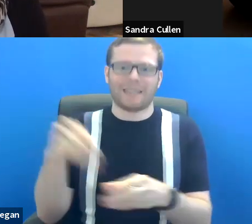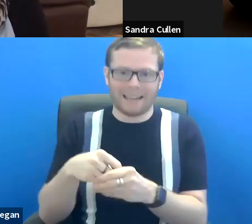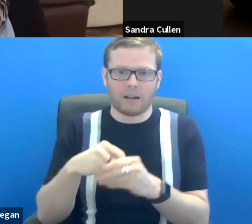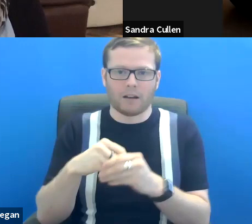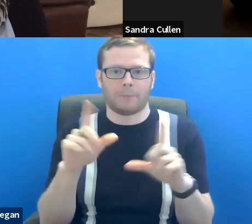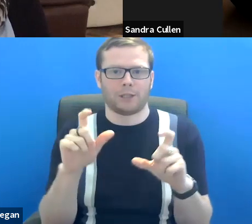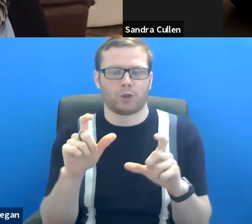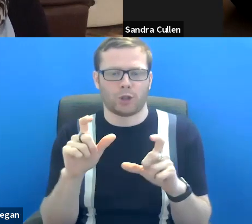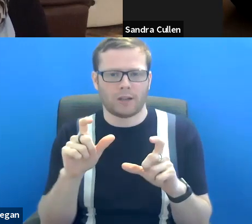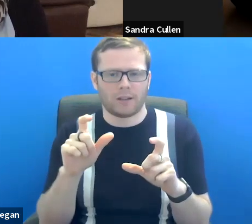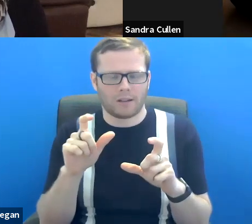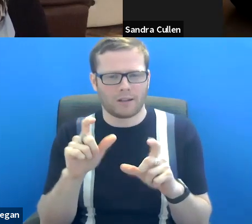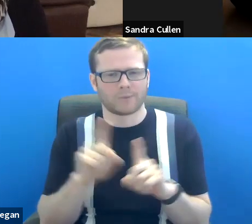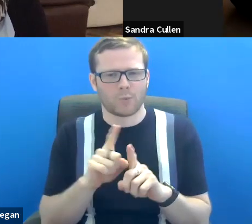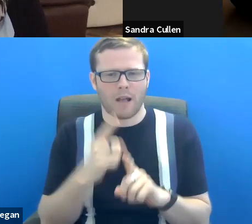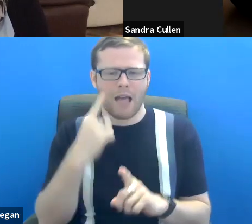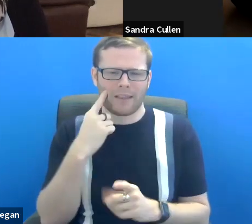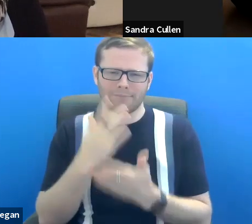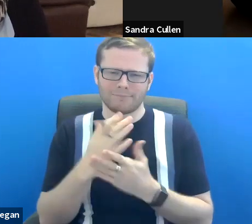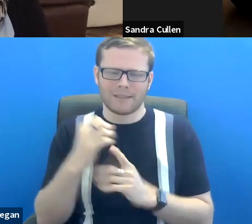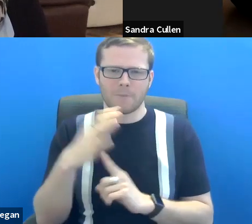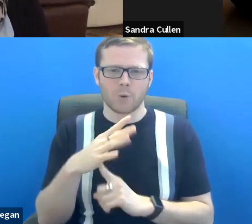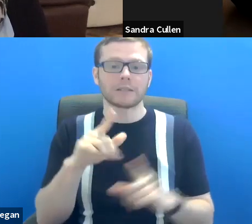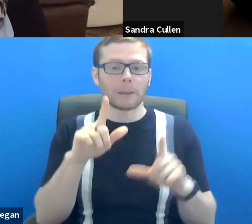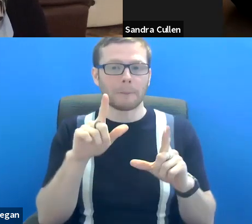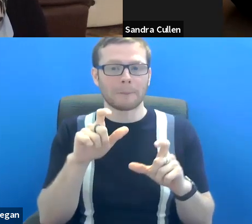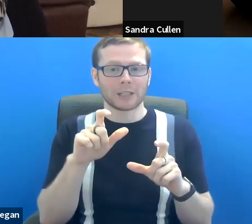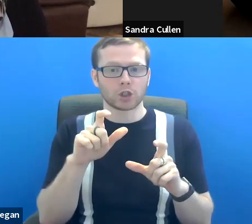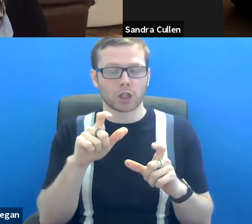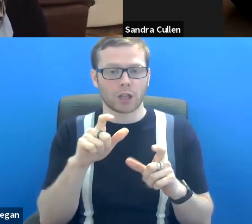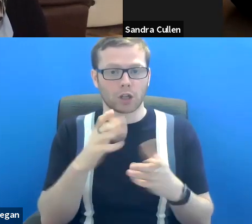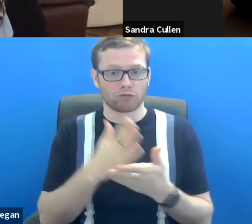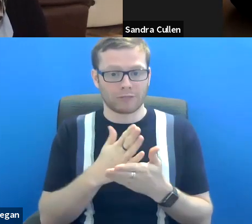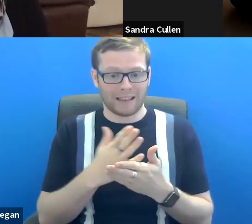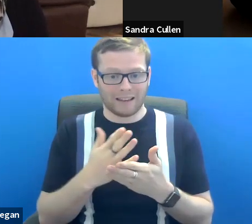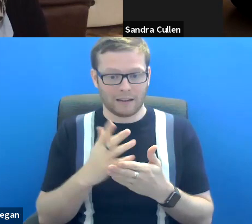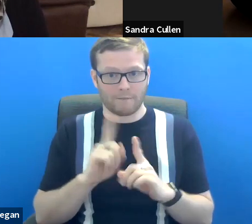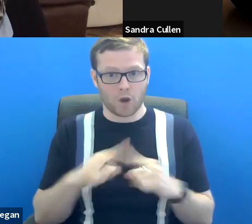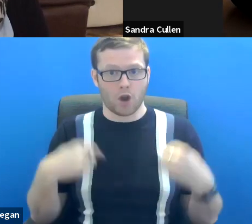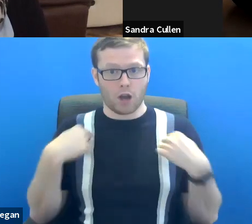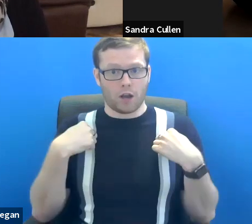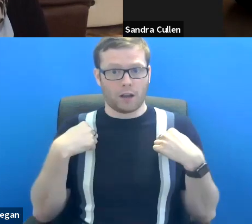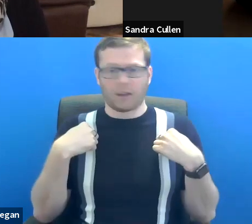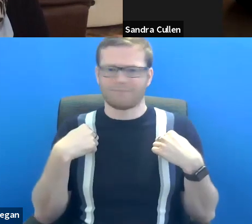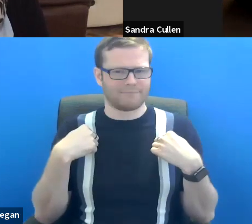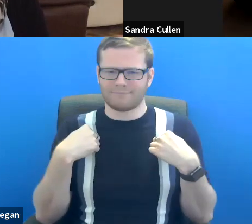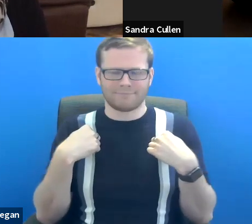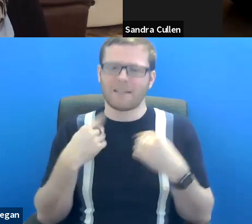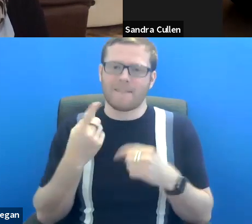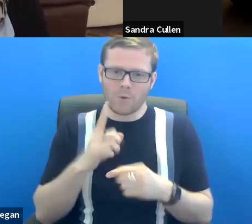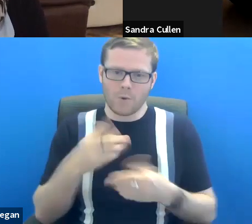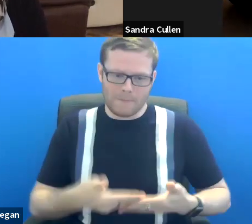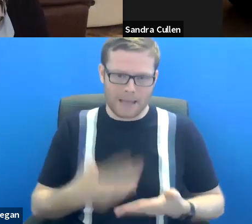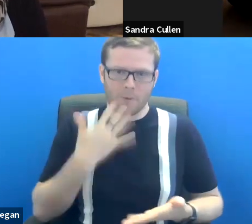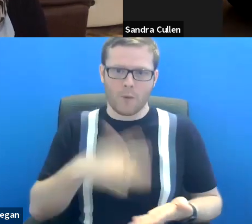think it's quite important. The pictures are not really for you. They're mostly for your babies when they grow. They will